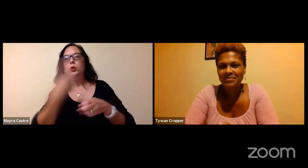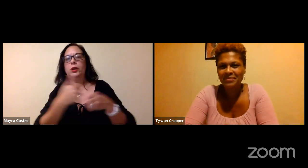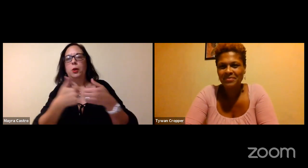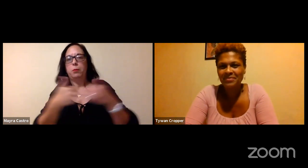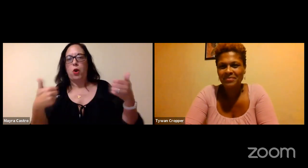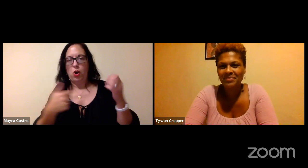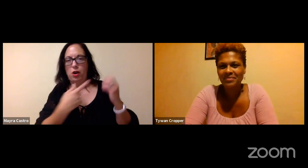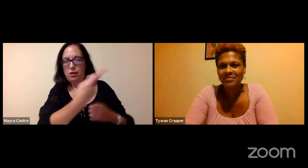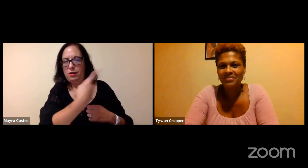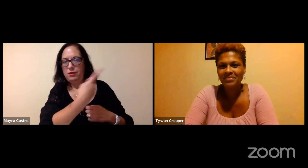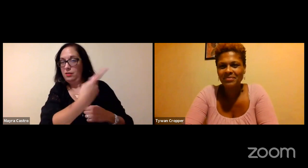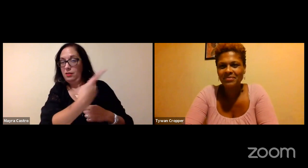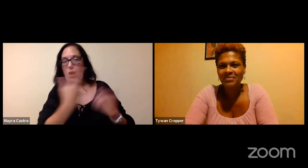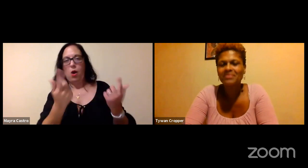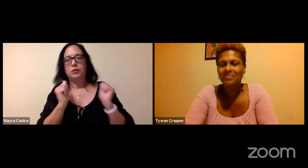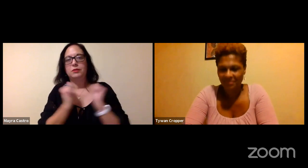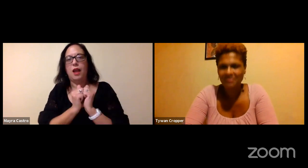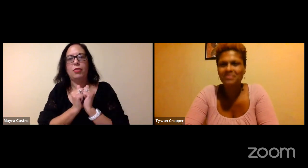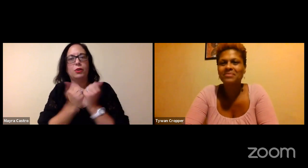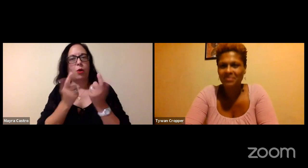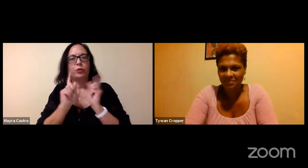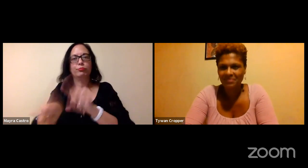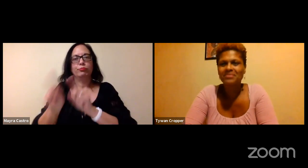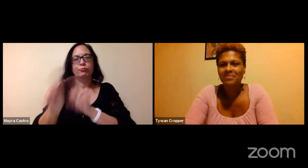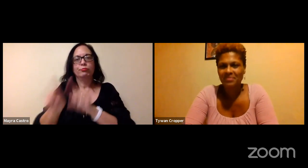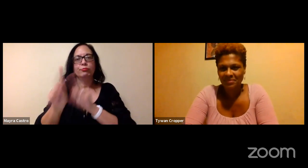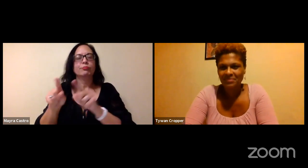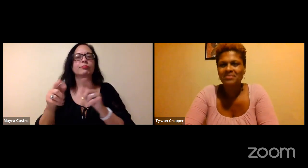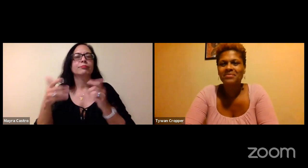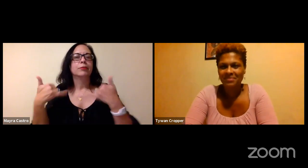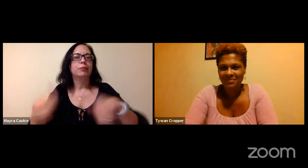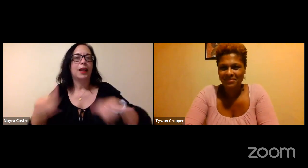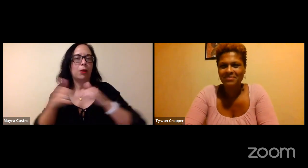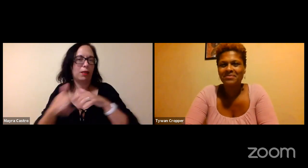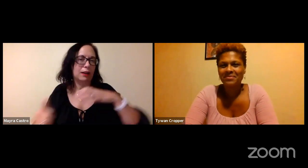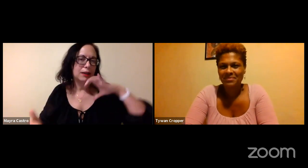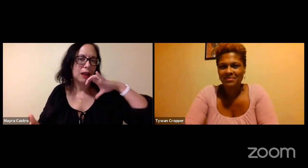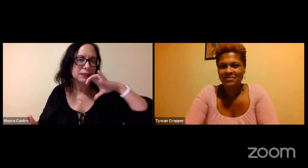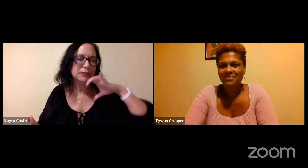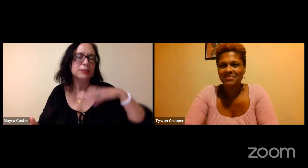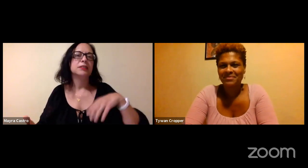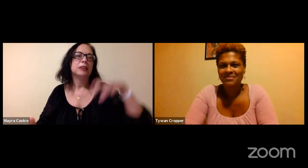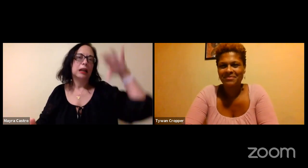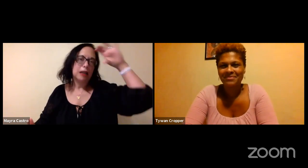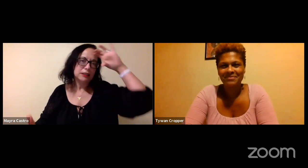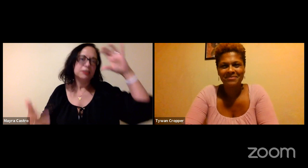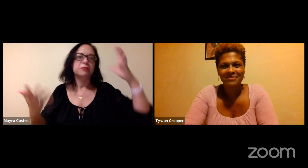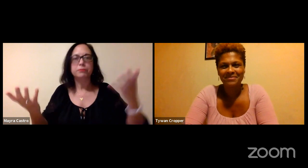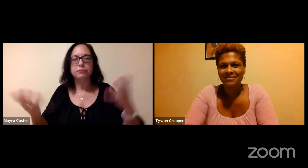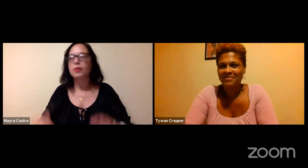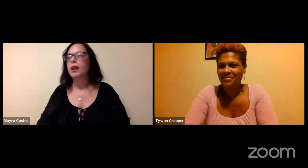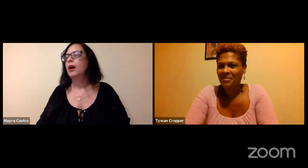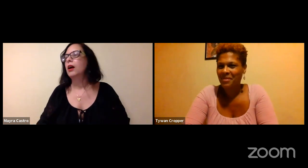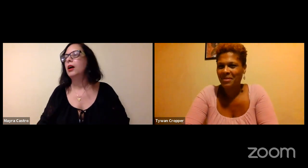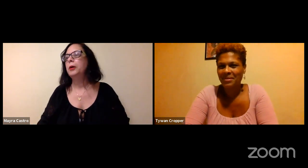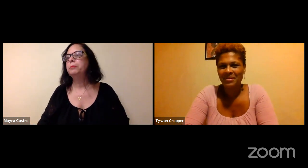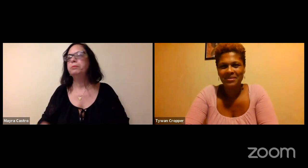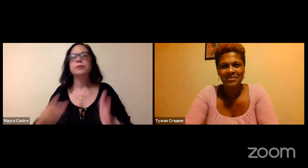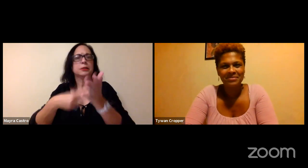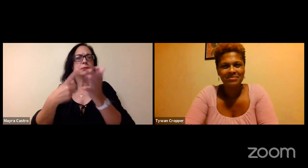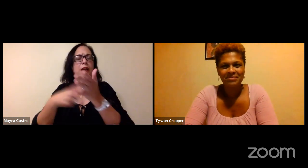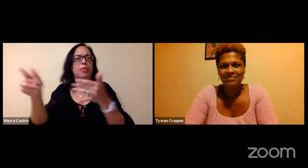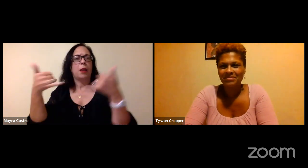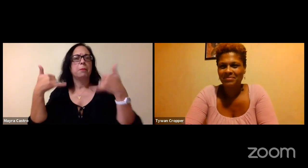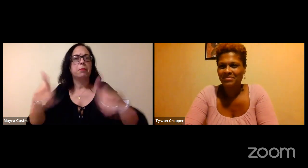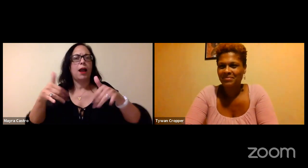My third brother, we were just 2 years apart. So we were, you know, tied at the hip,